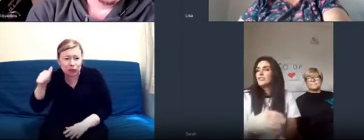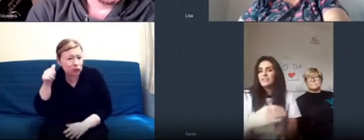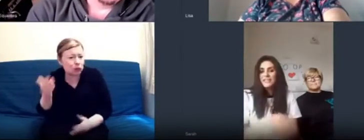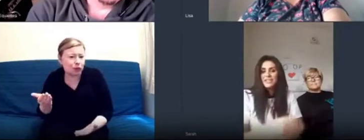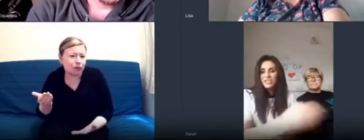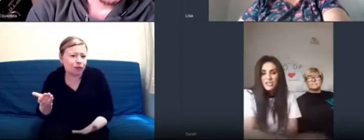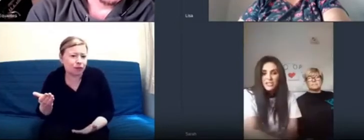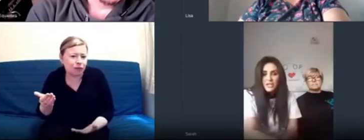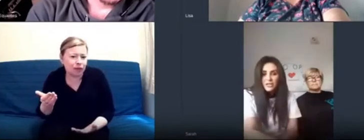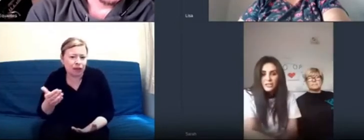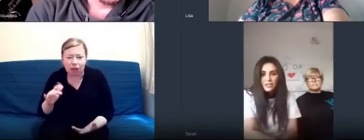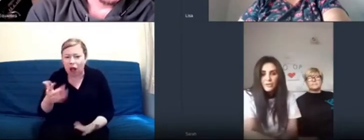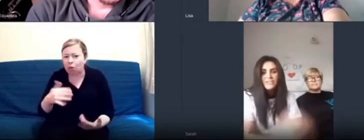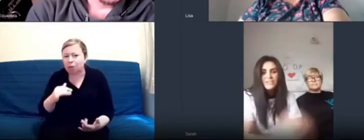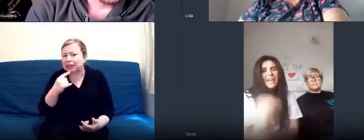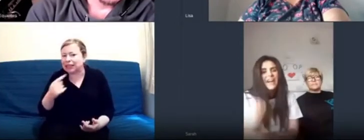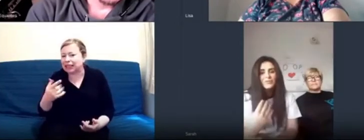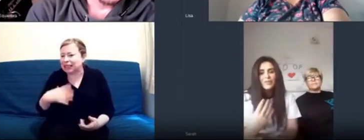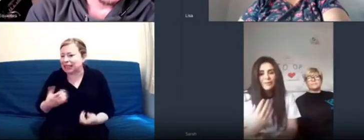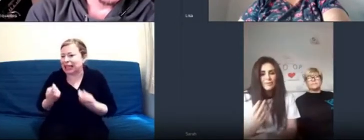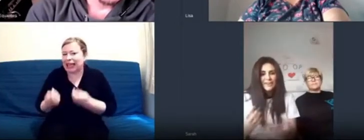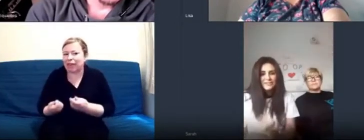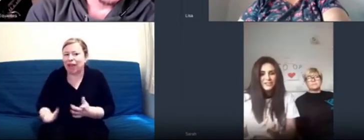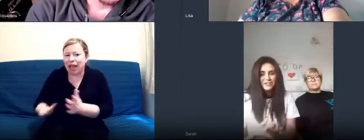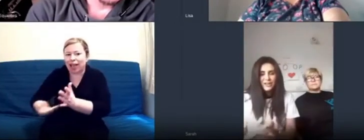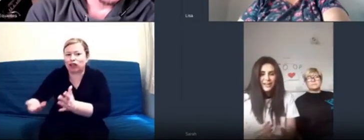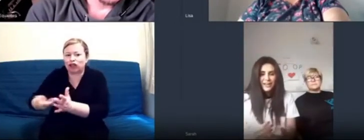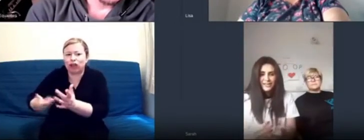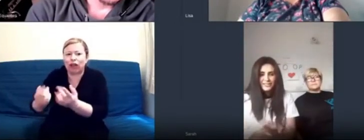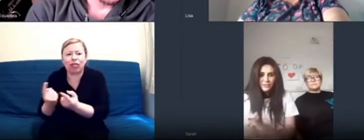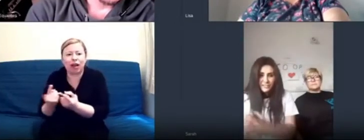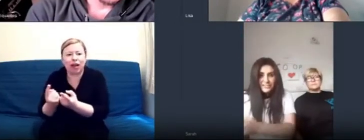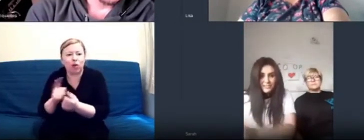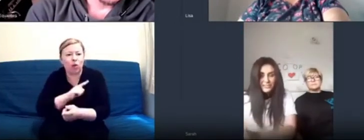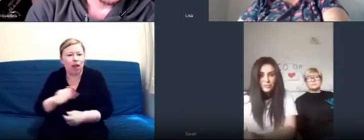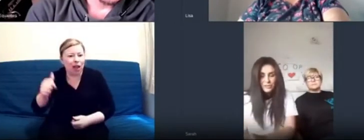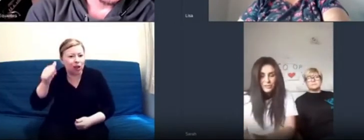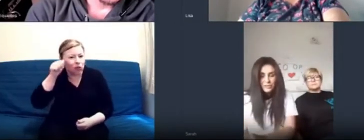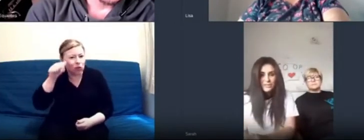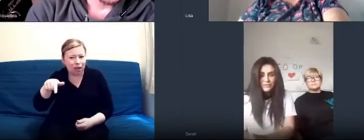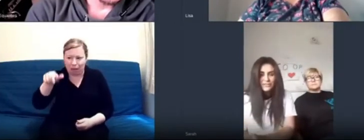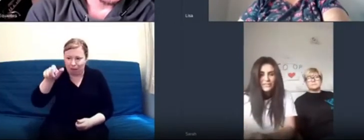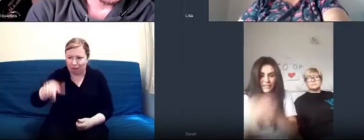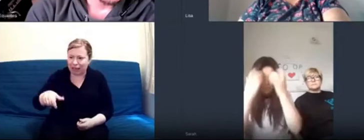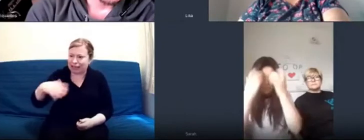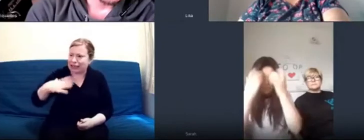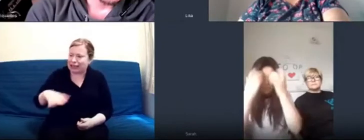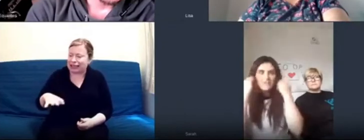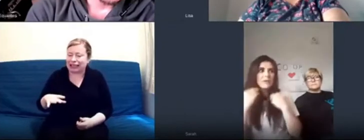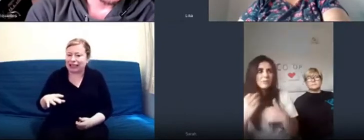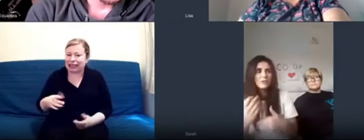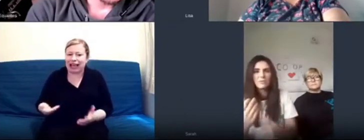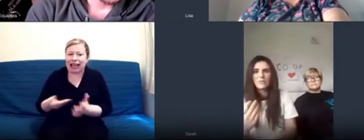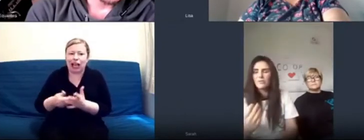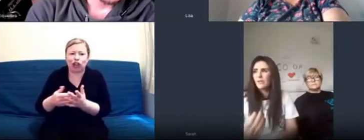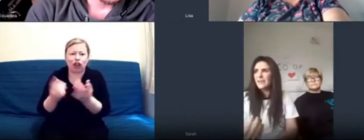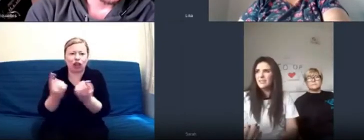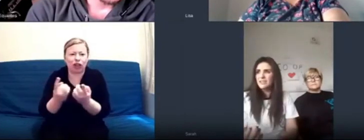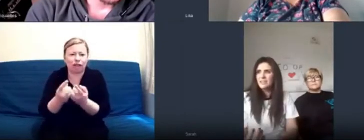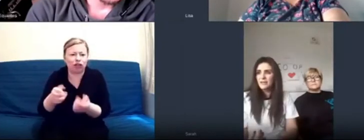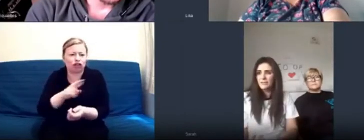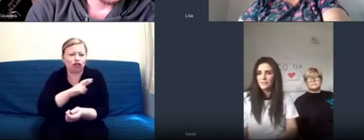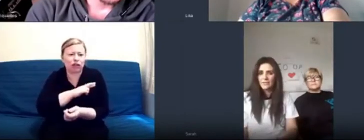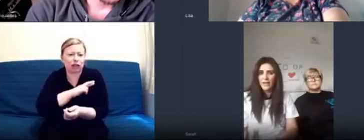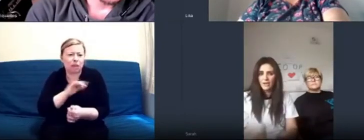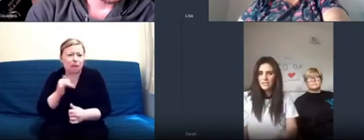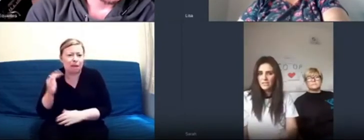make sure there's extra such and such, because I know that maybe that individual has the needs those things for a reason. And a volunteer might look and be like, well, why are